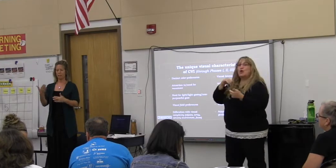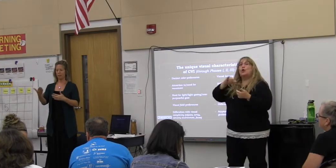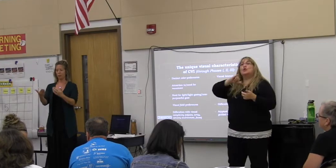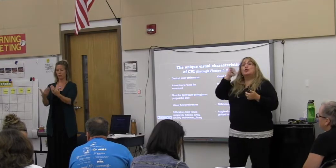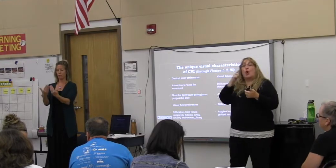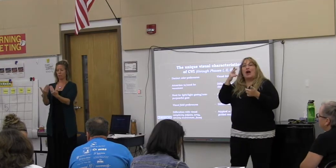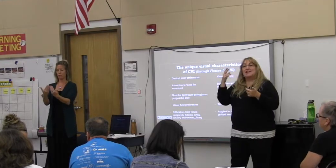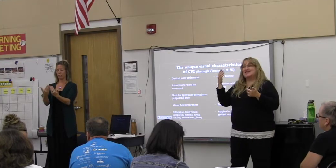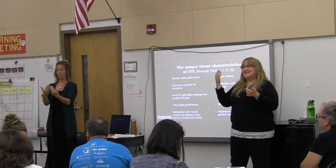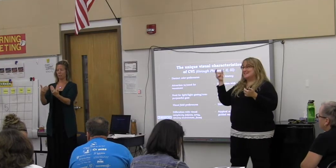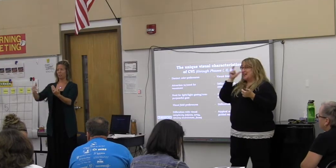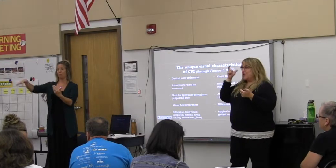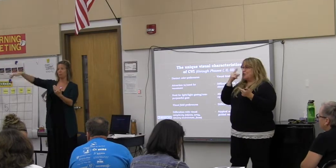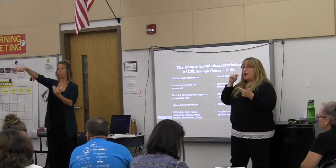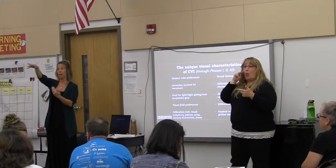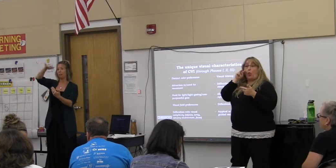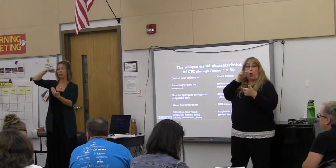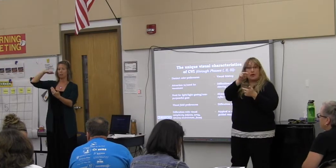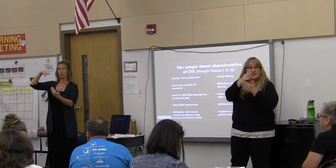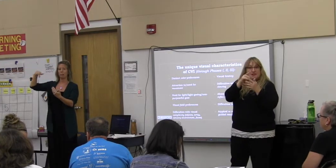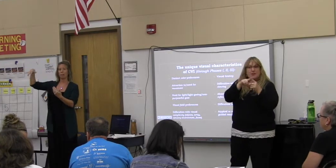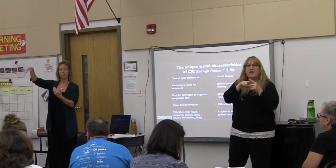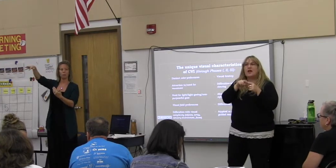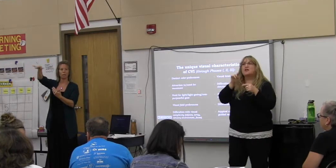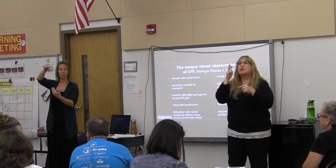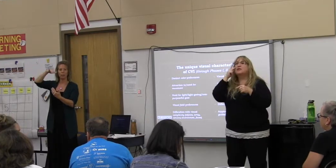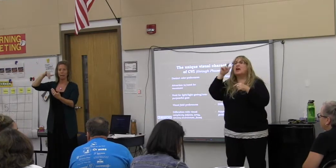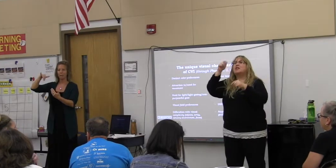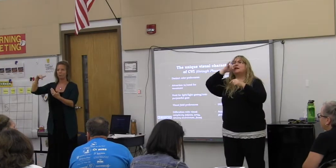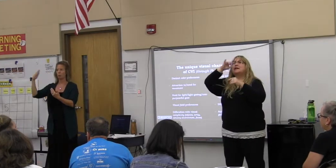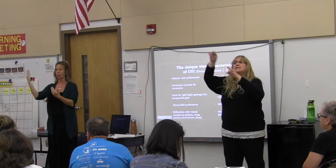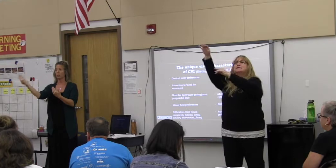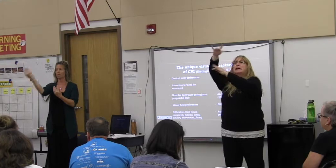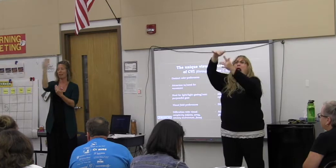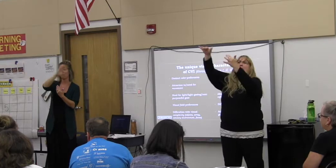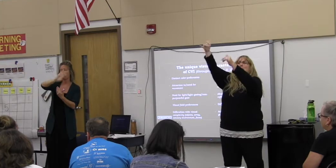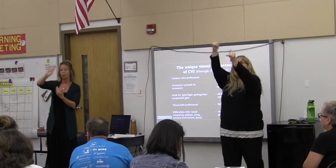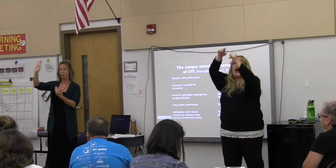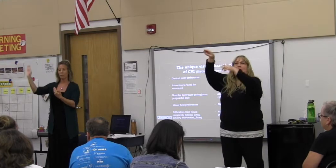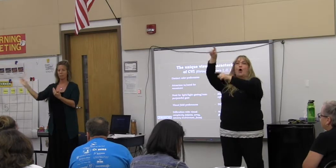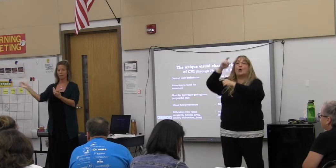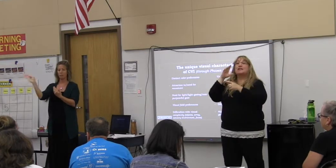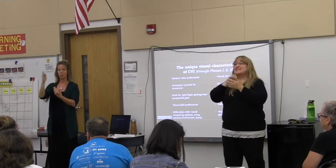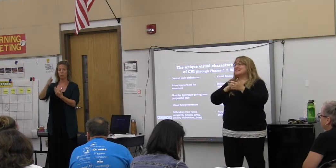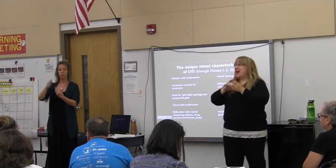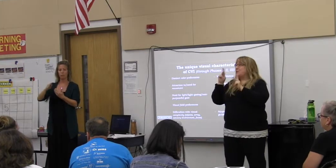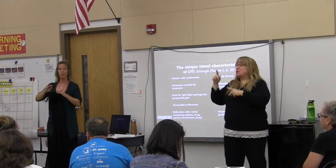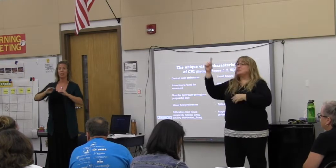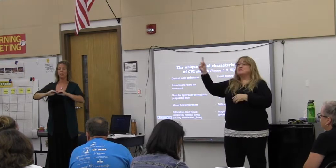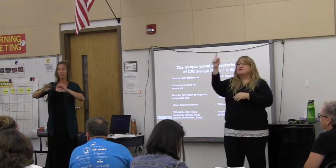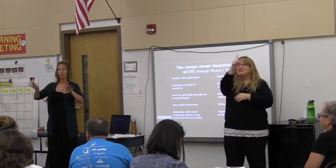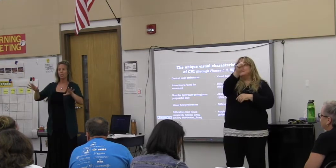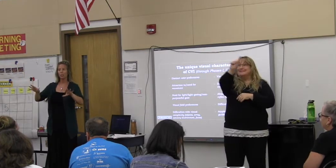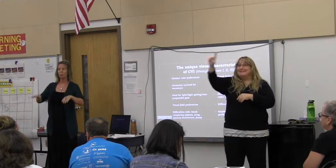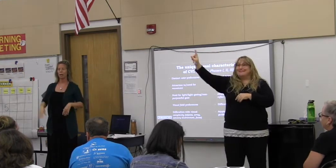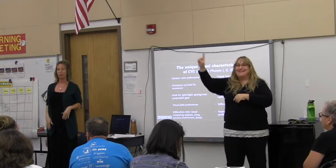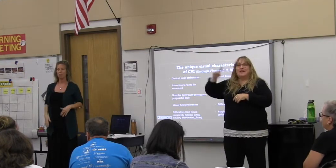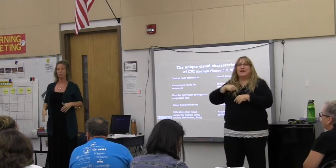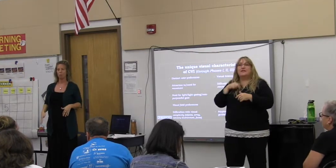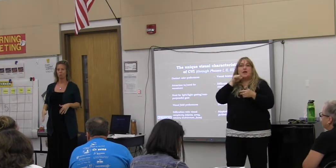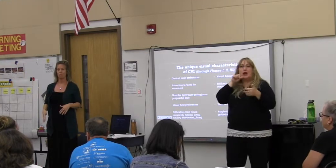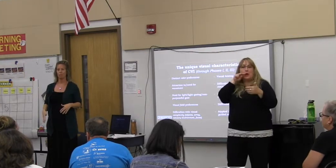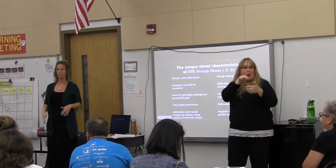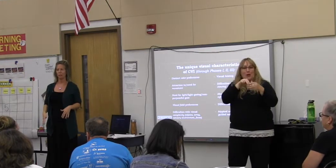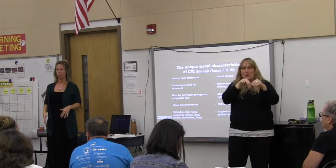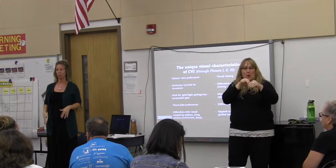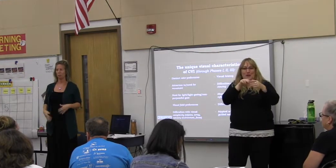Jaden here, and they're trying to look at something, but in the background you have kids running around or a staff member walking back and forth, they're going to look at wherever